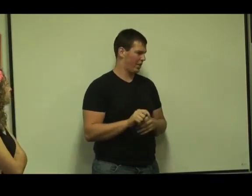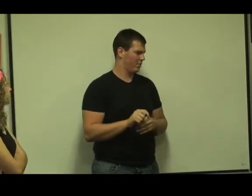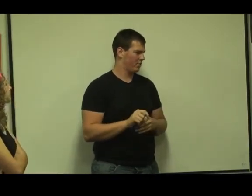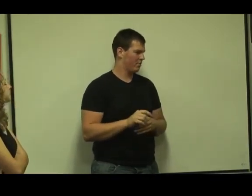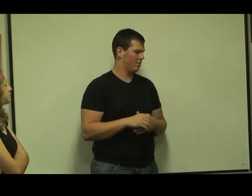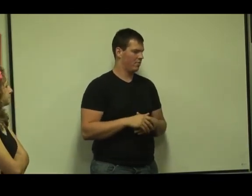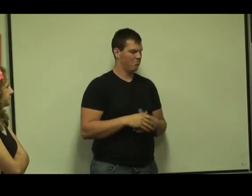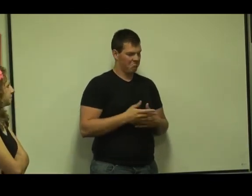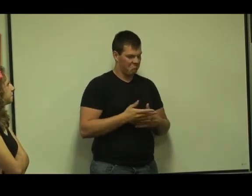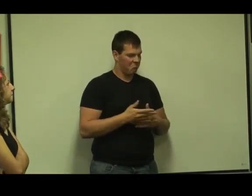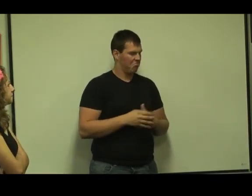doing.